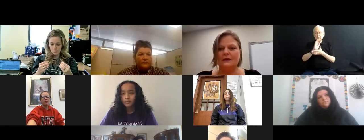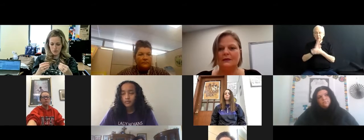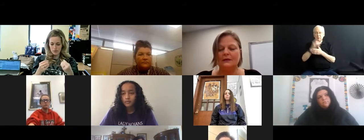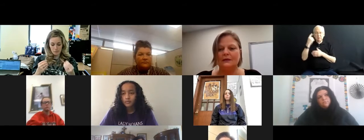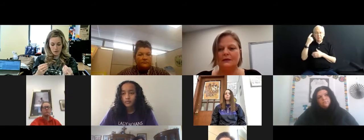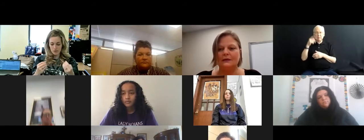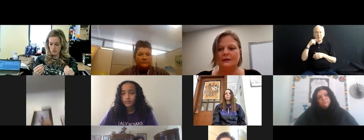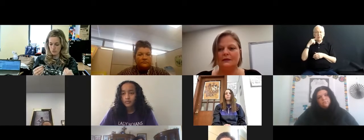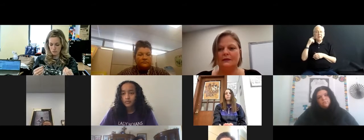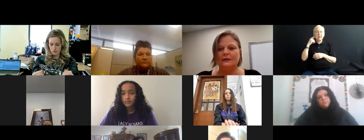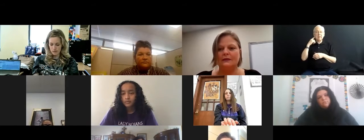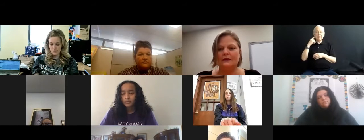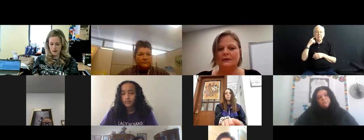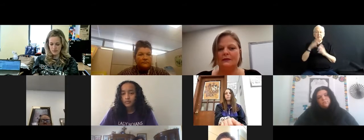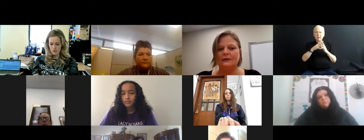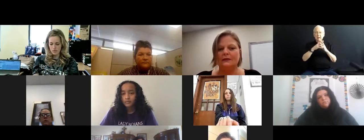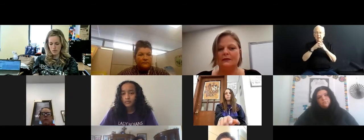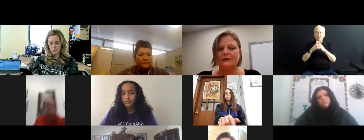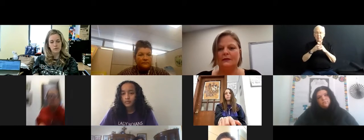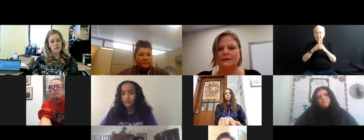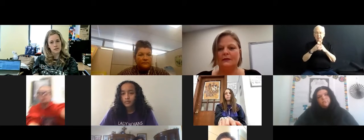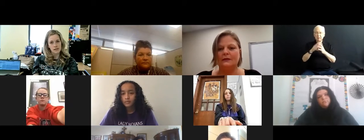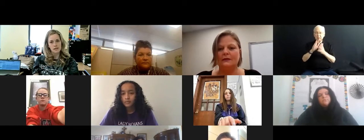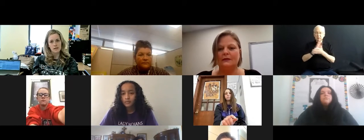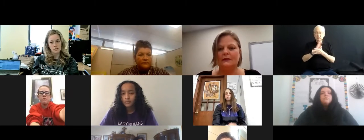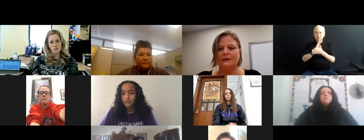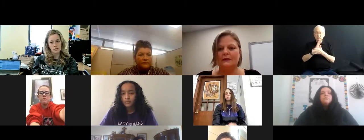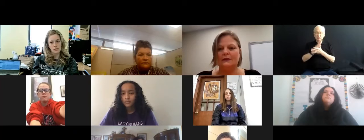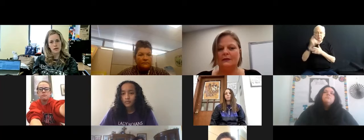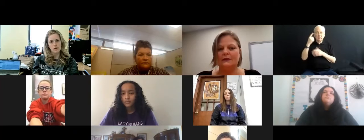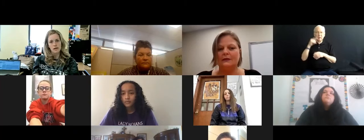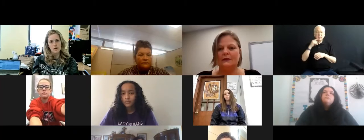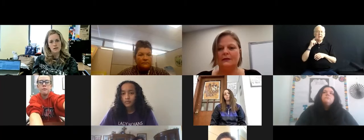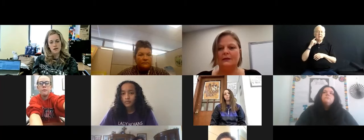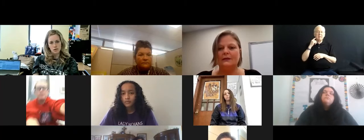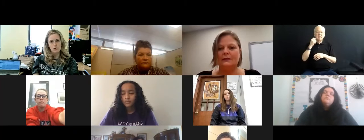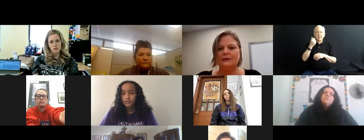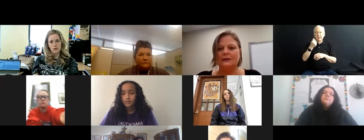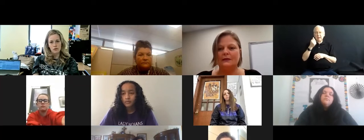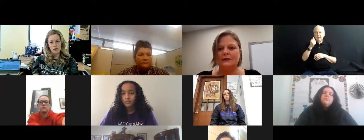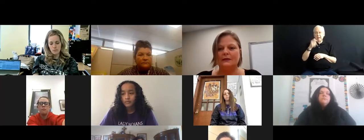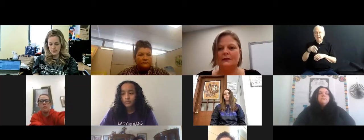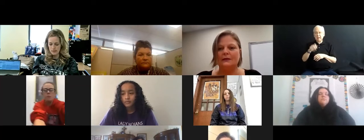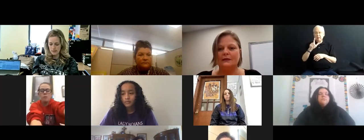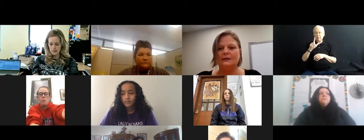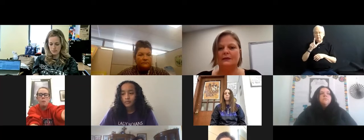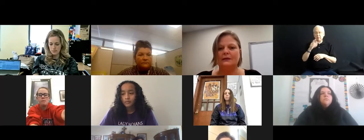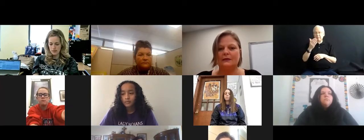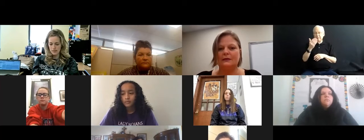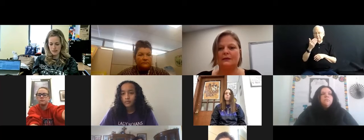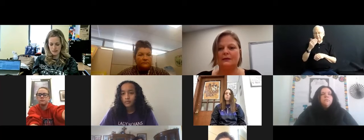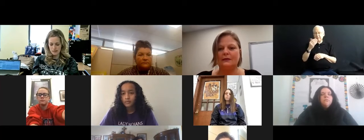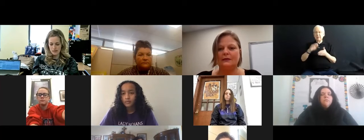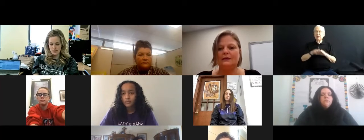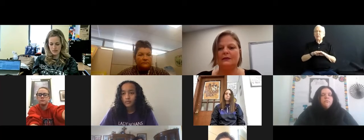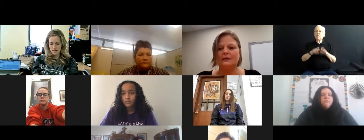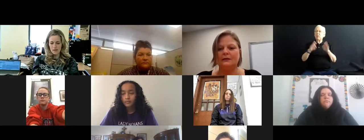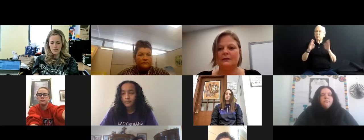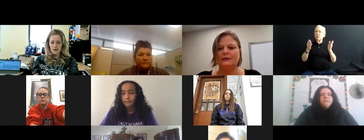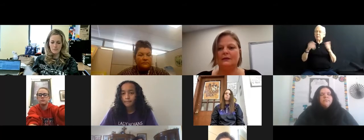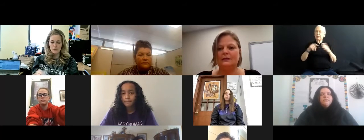It was called the American School for the Deaf. And so April 15th is when that school first opened, and that's what makes that